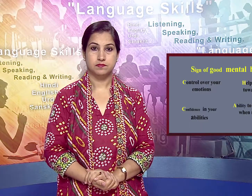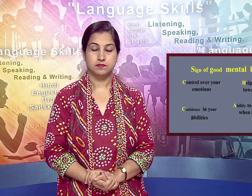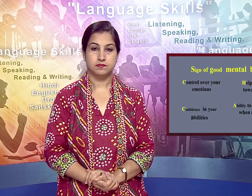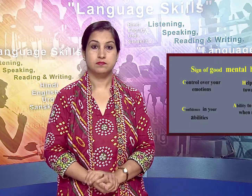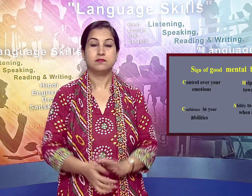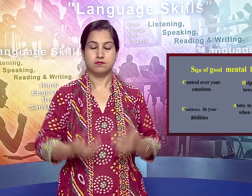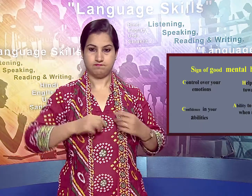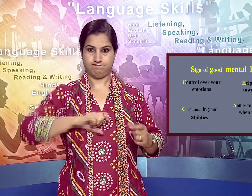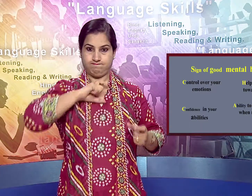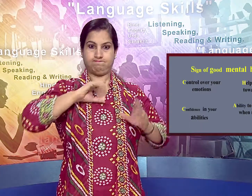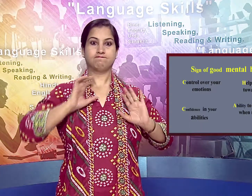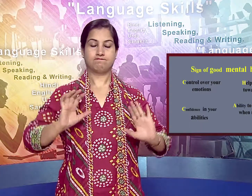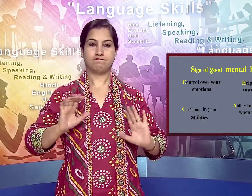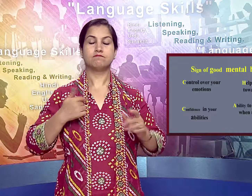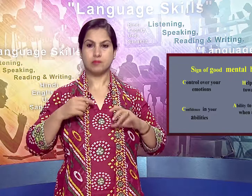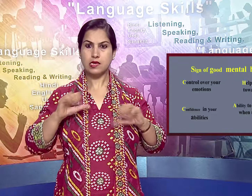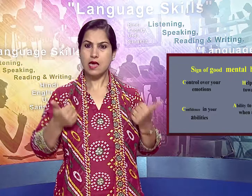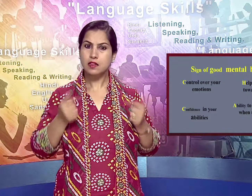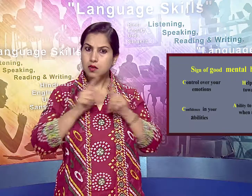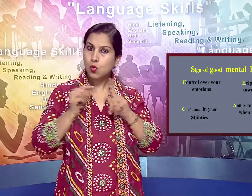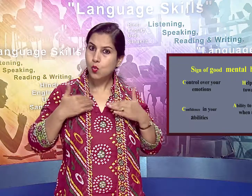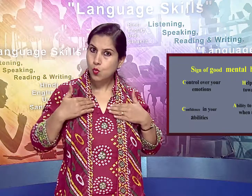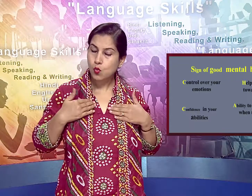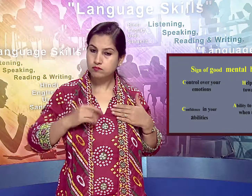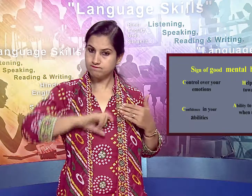and when you have confidence in your abilities.